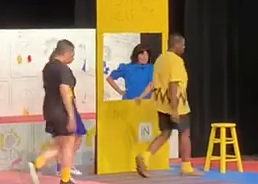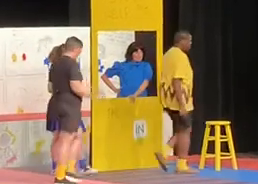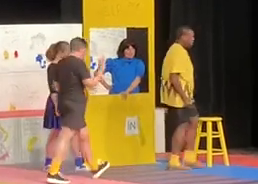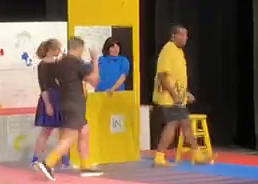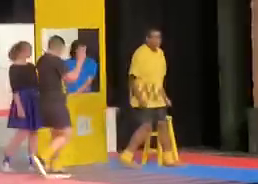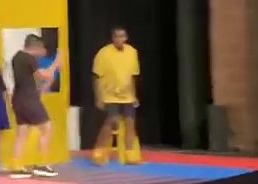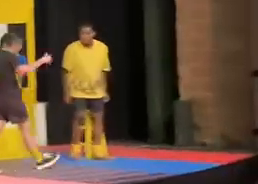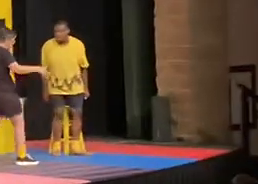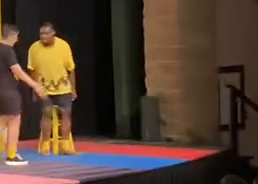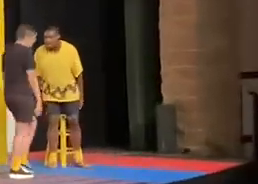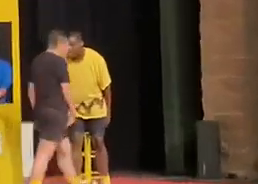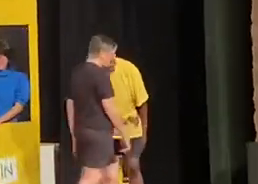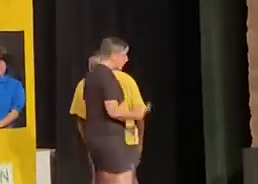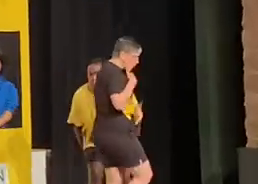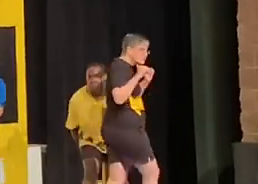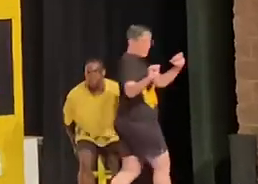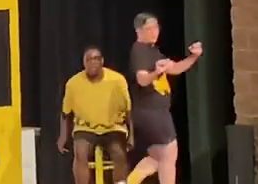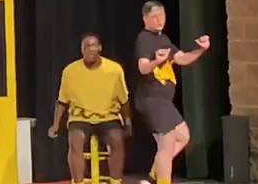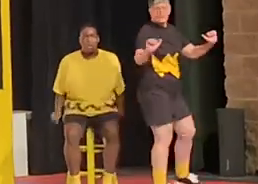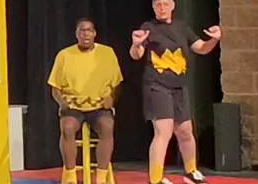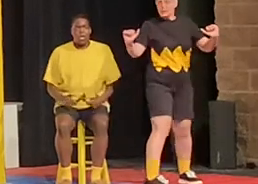All right. I'll try.